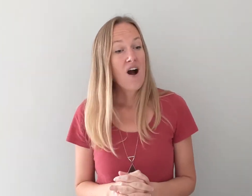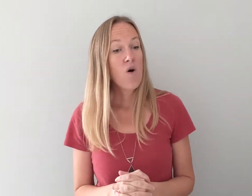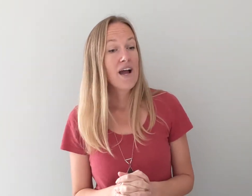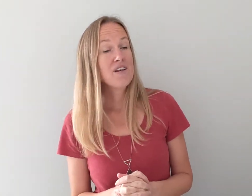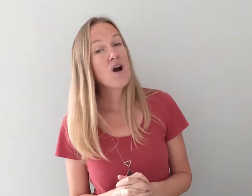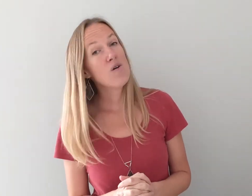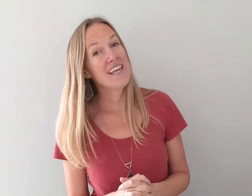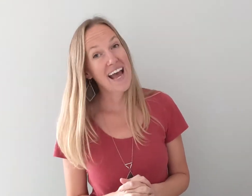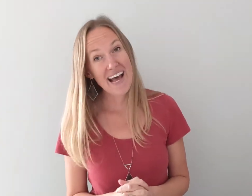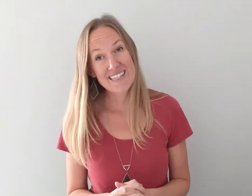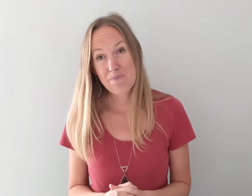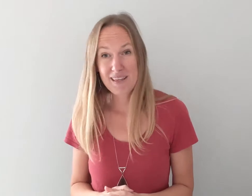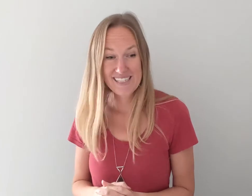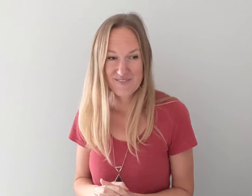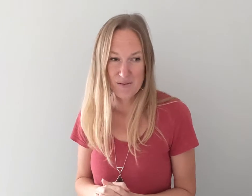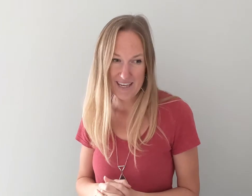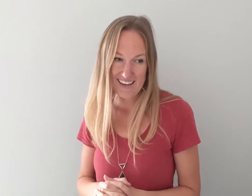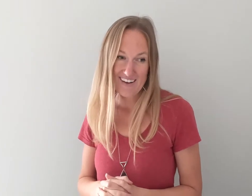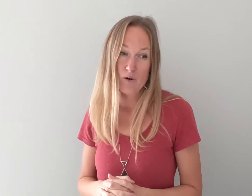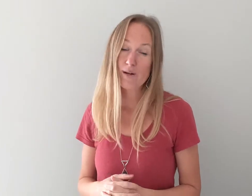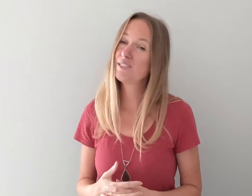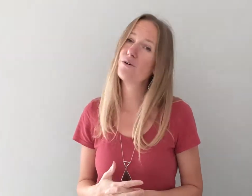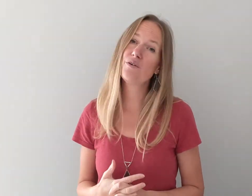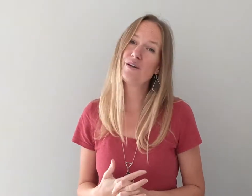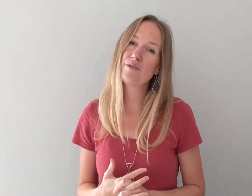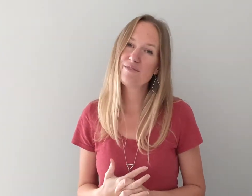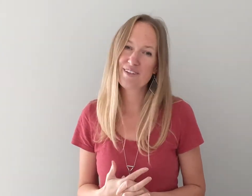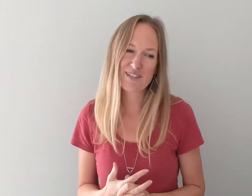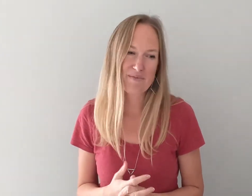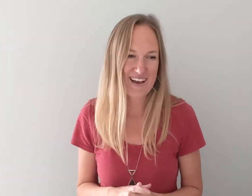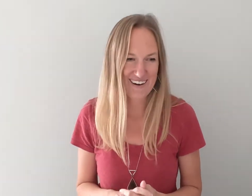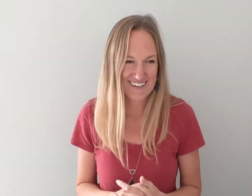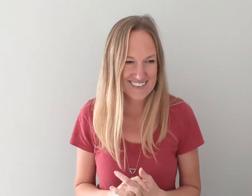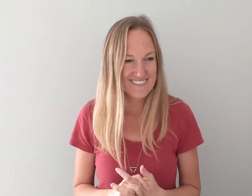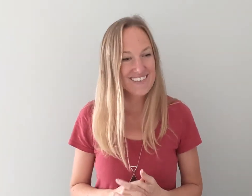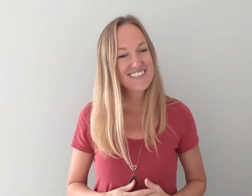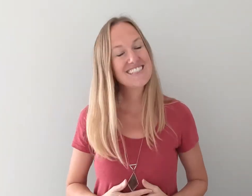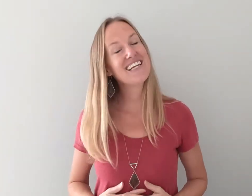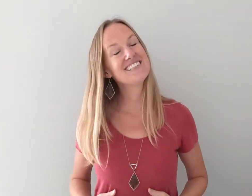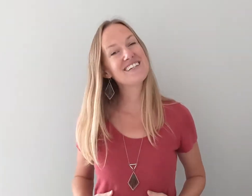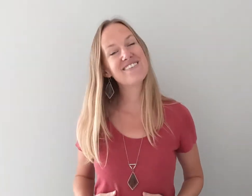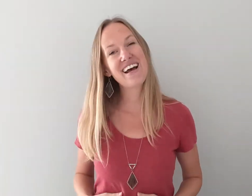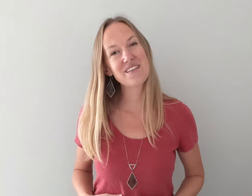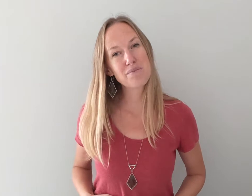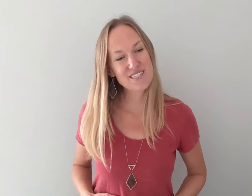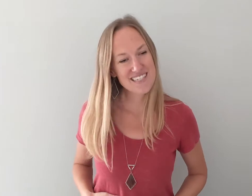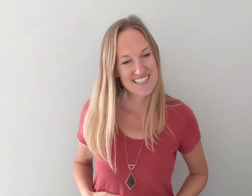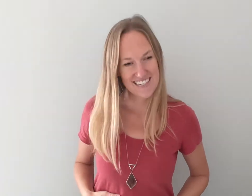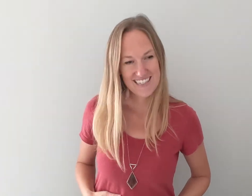I know he has a place for me. Oh, what joy will fill my heart when the saints around the mercy seat of